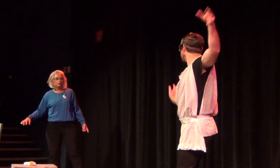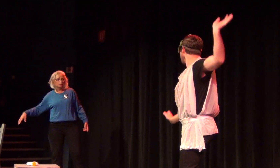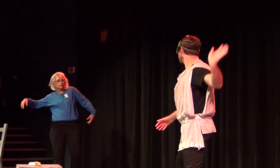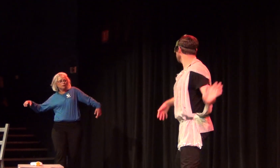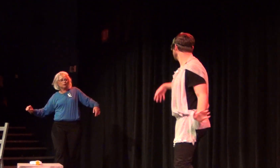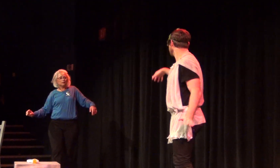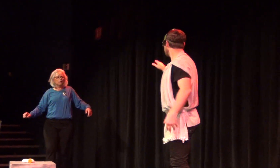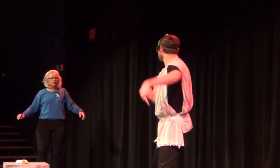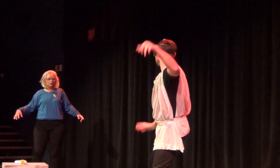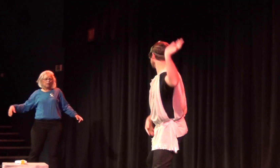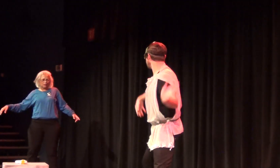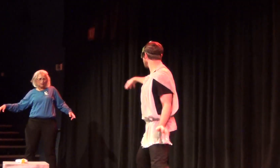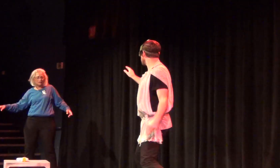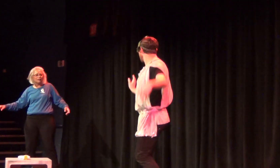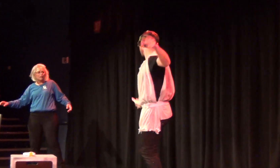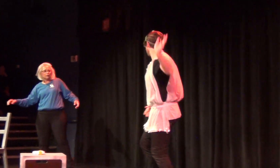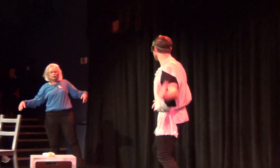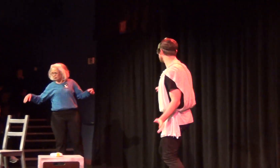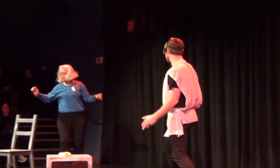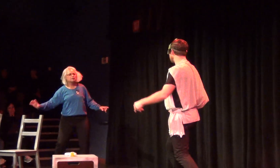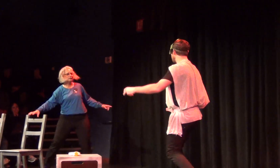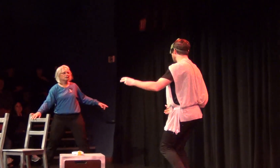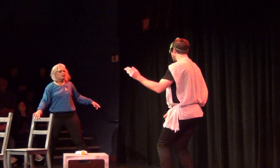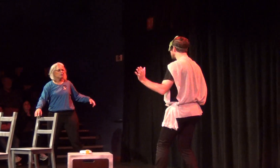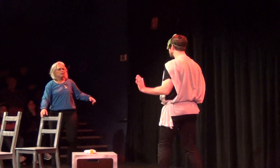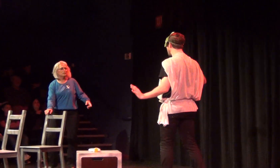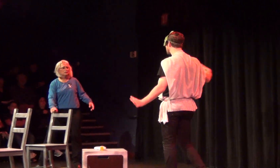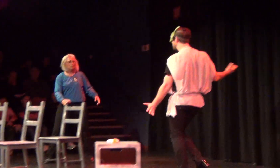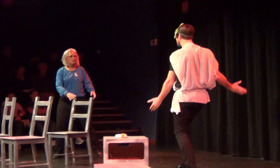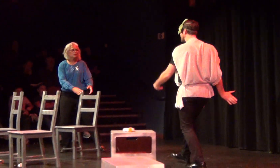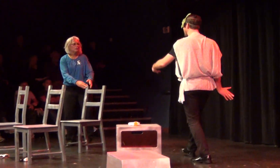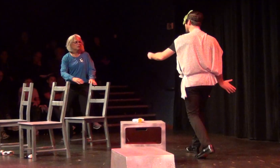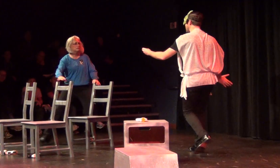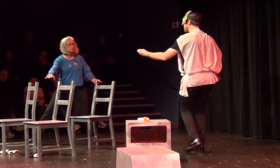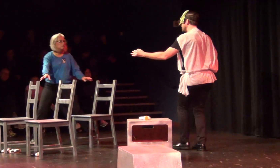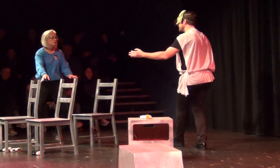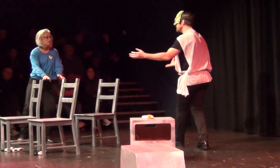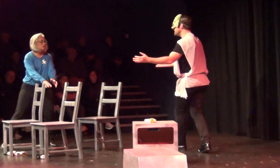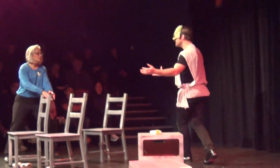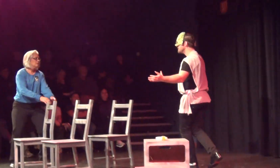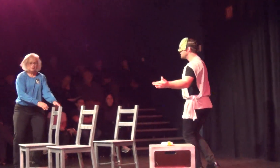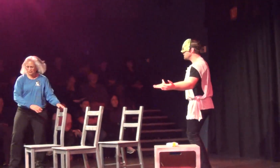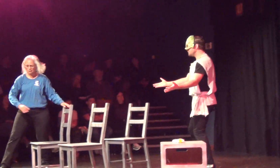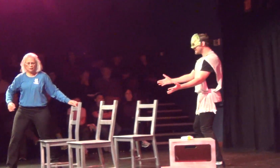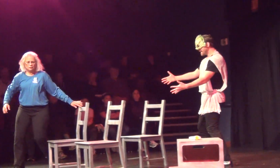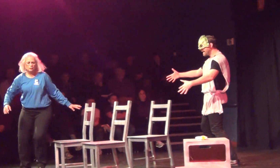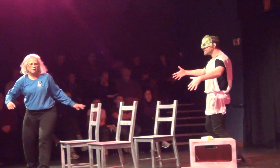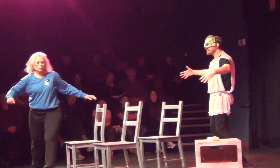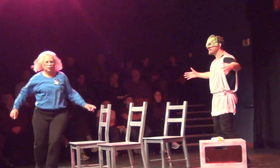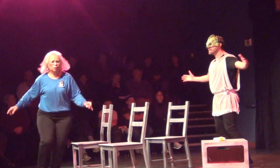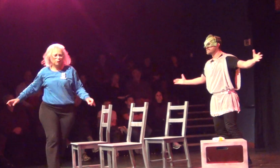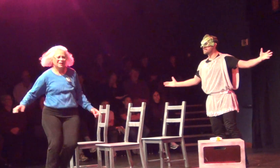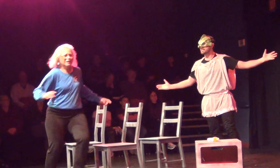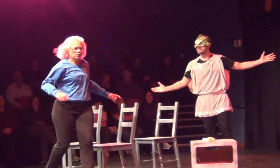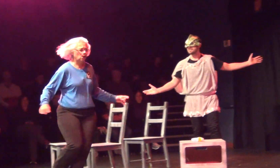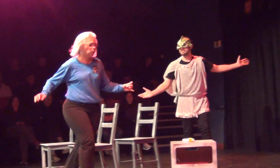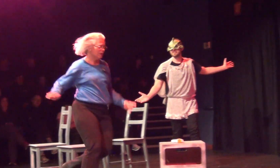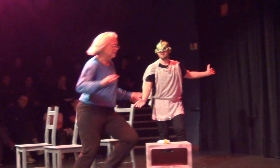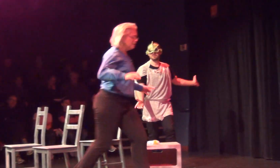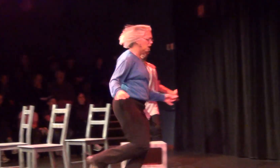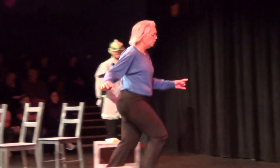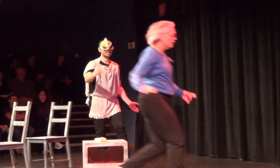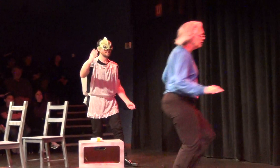Think of it, Captain. Think of the danger I pose to the galaxy. I'll give it all up. We'll retire here.